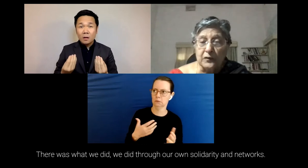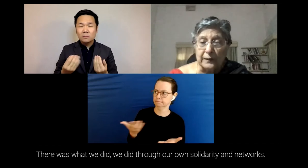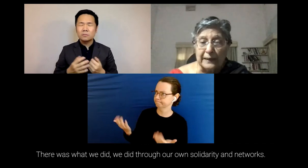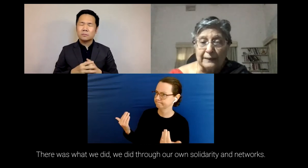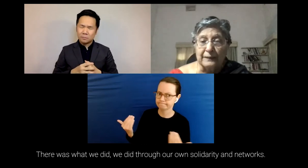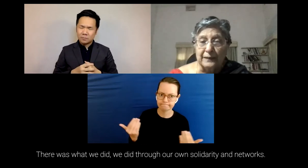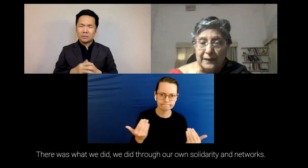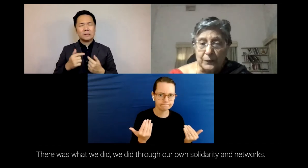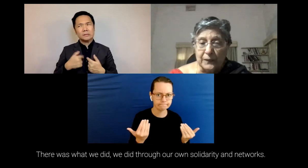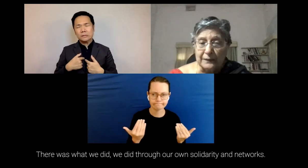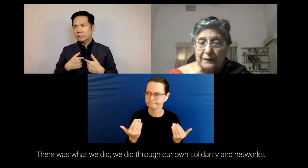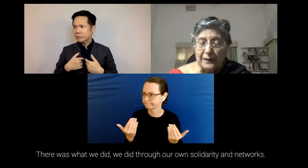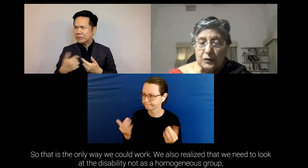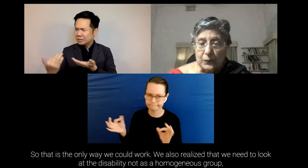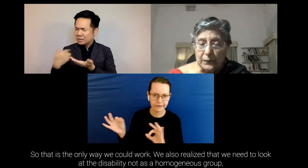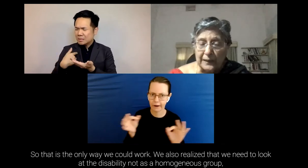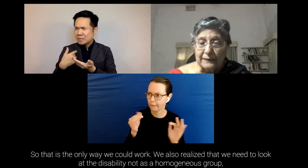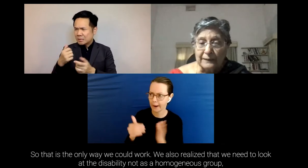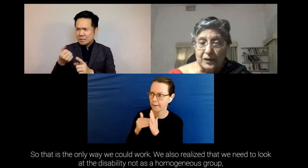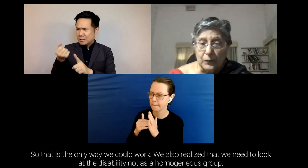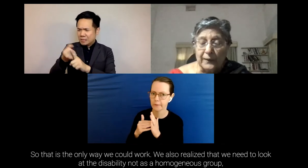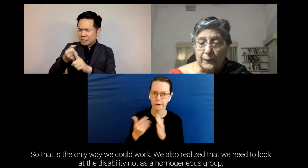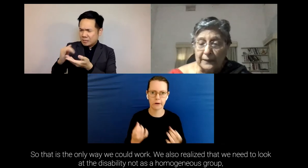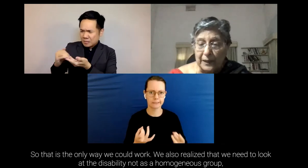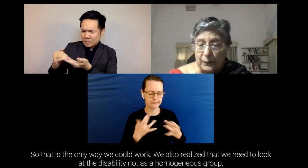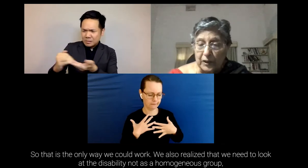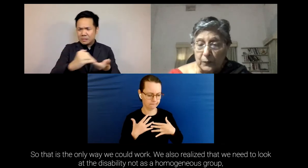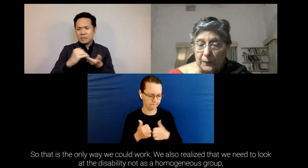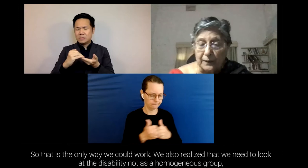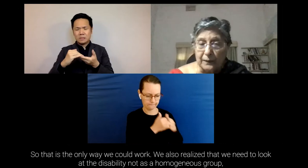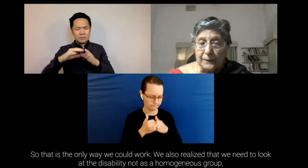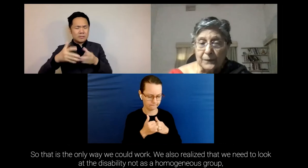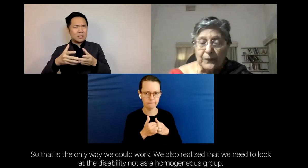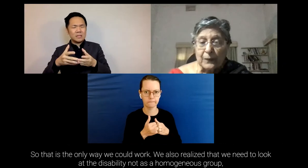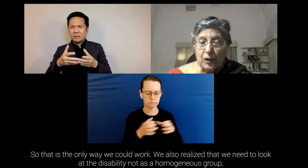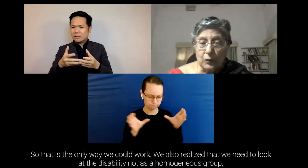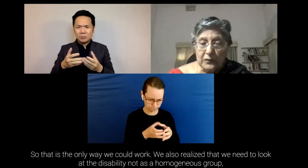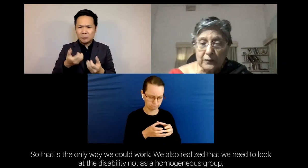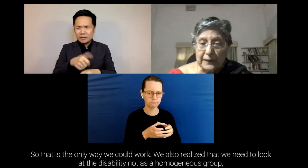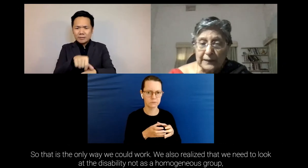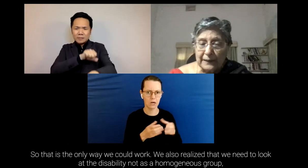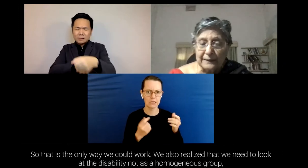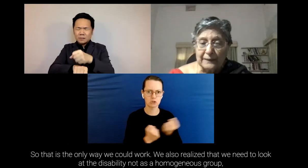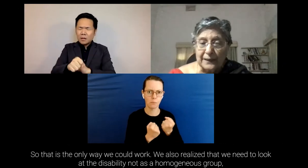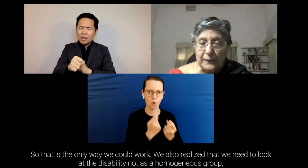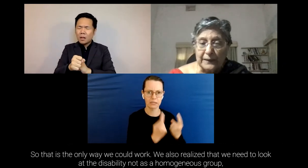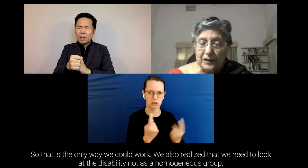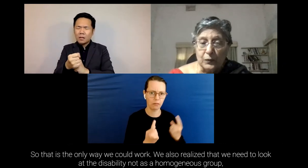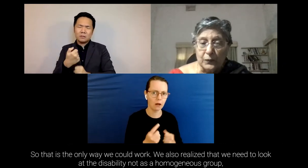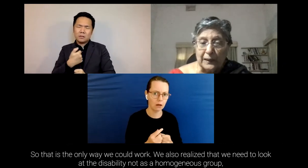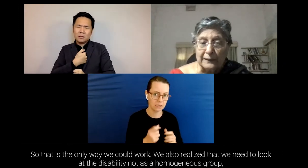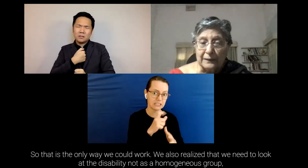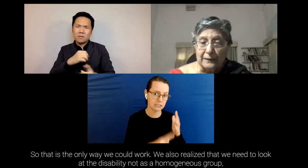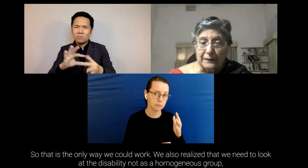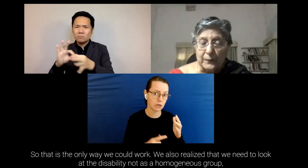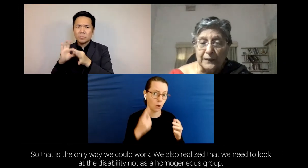own solidarity networks. So that is the only way that we could work. We also realized that we need to